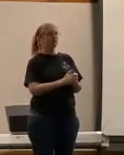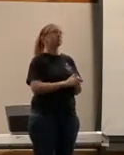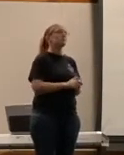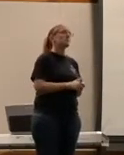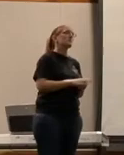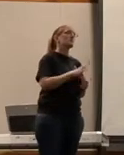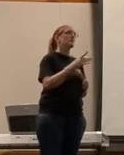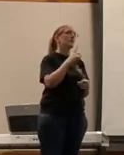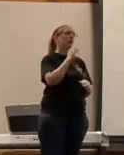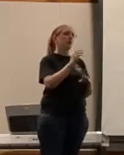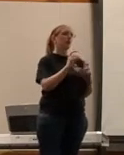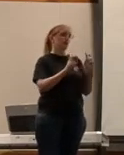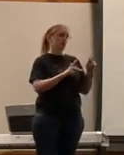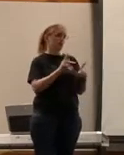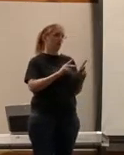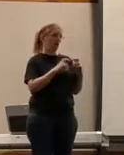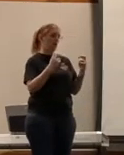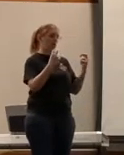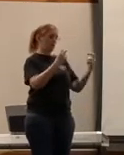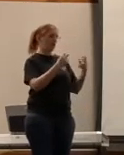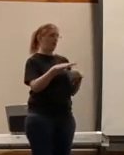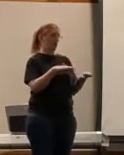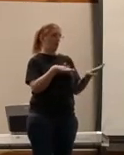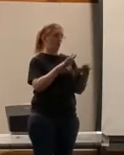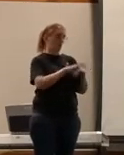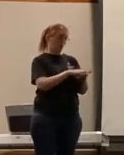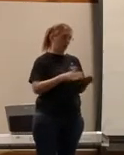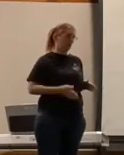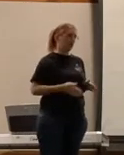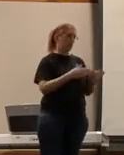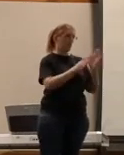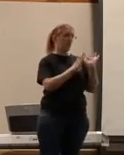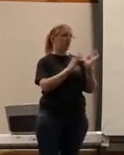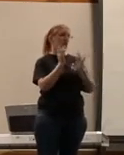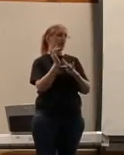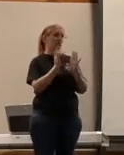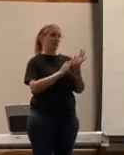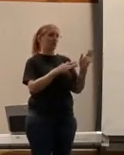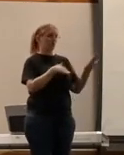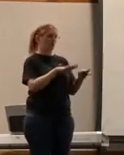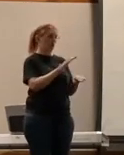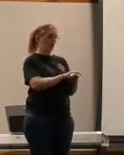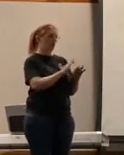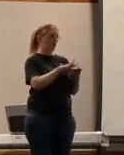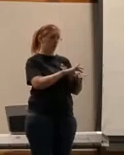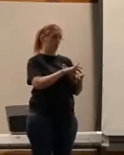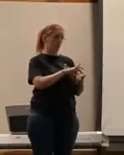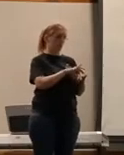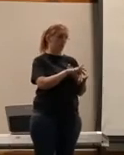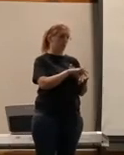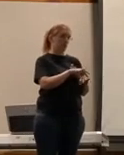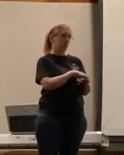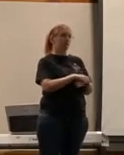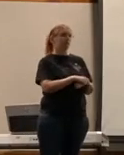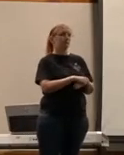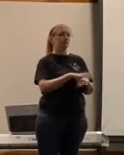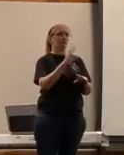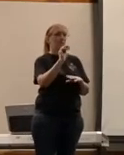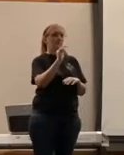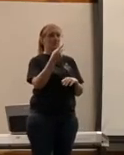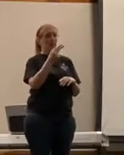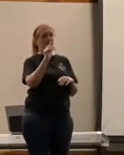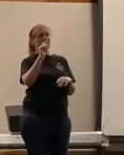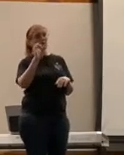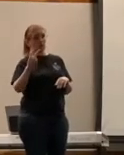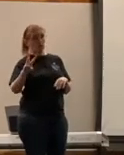The disciples walked on this street while Jesus walked on earth. Check this out. In Matthew chapter